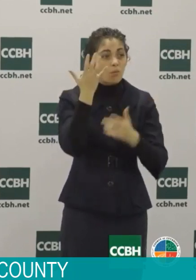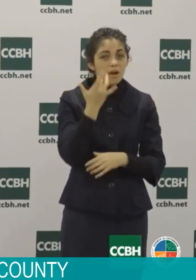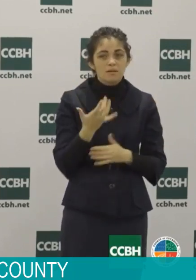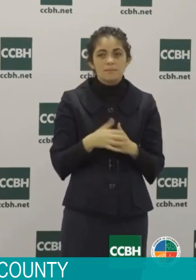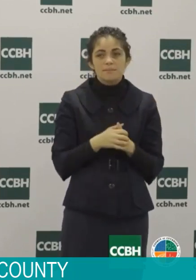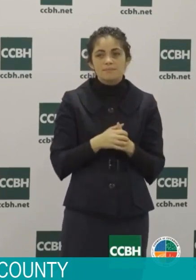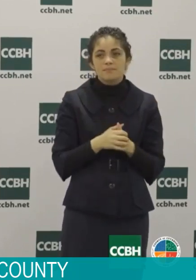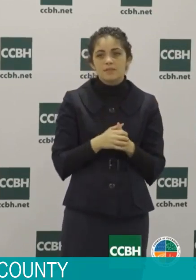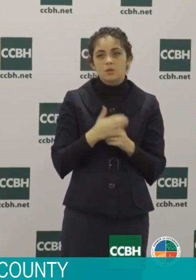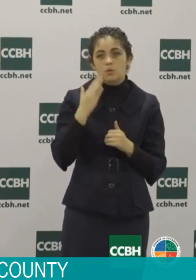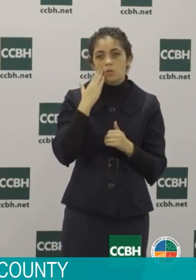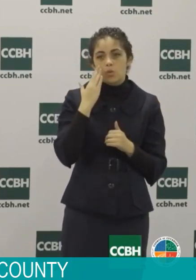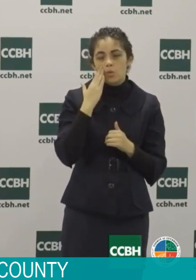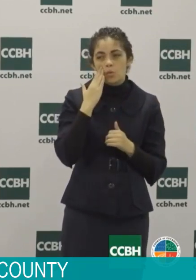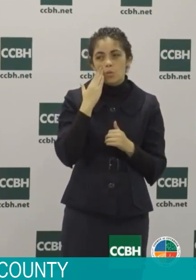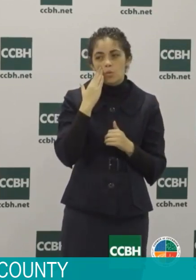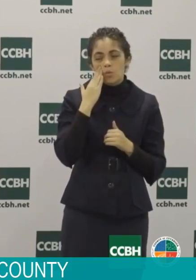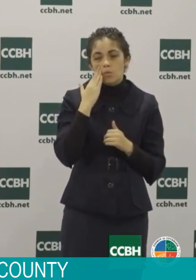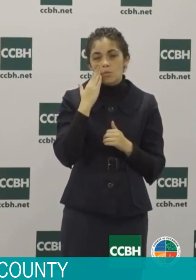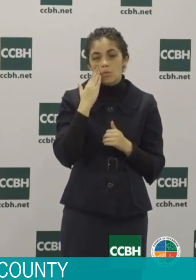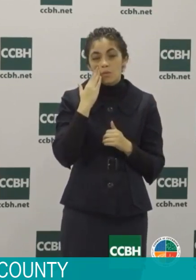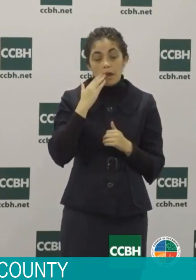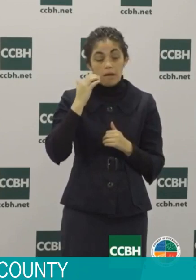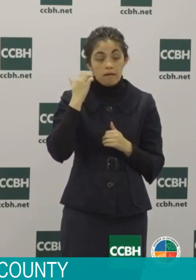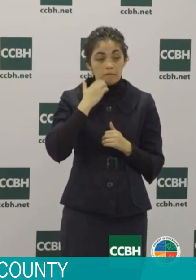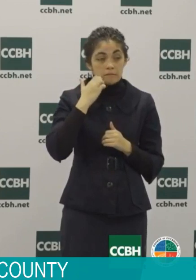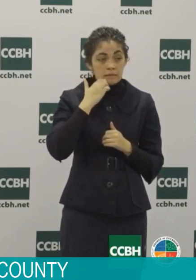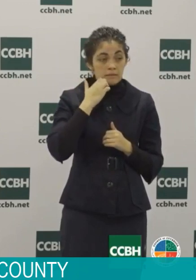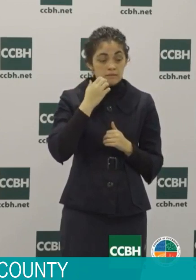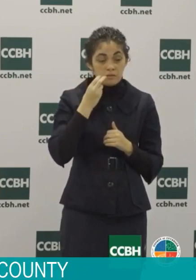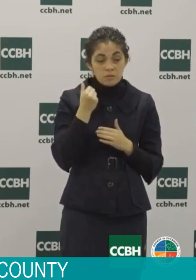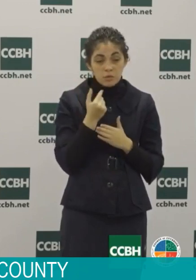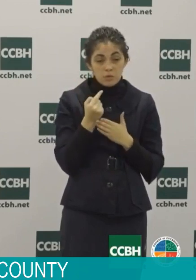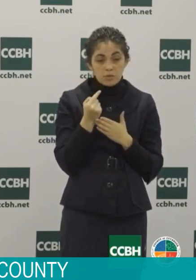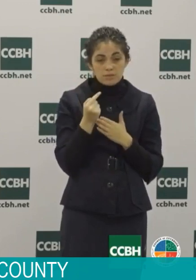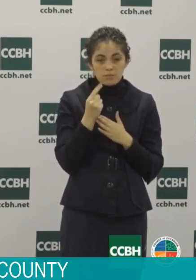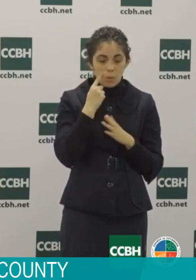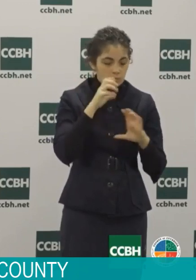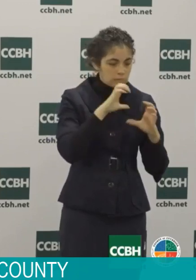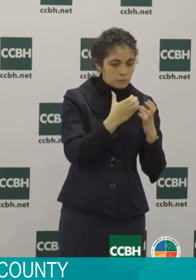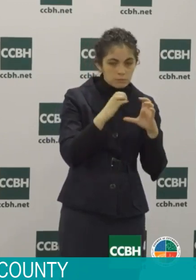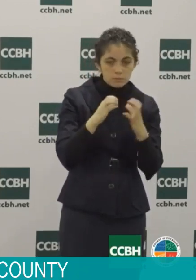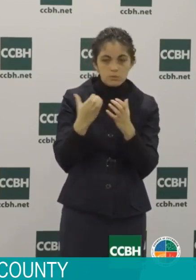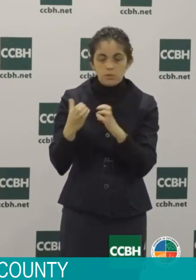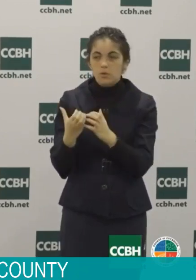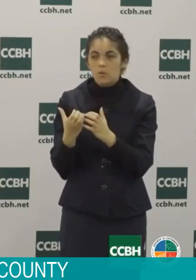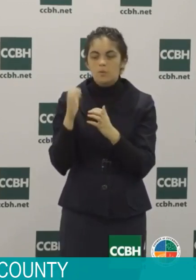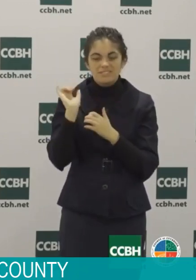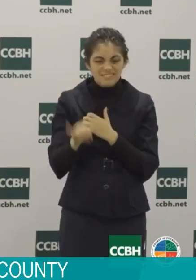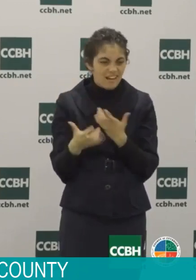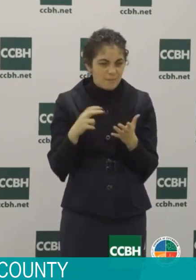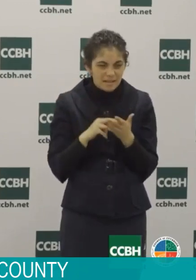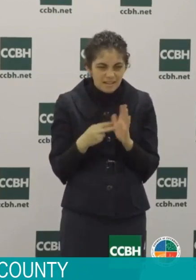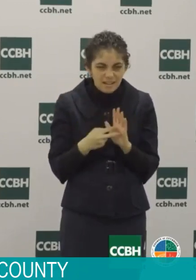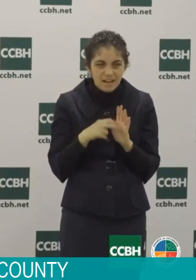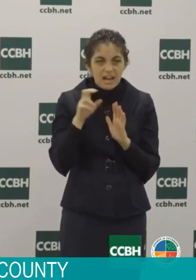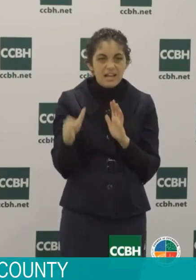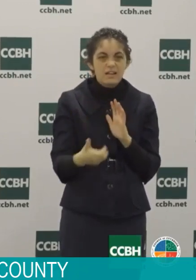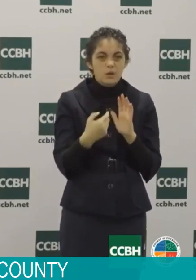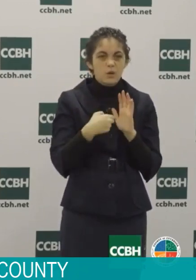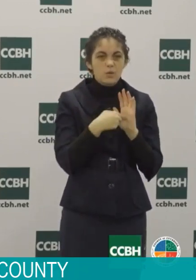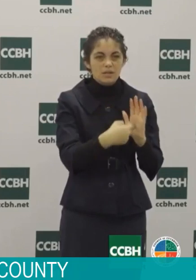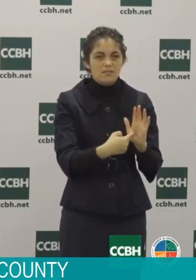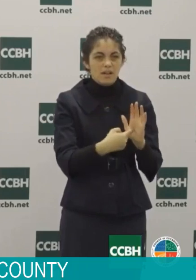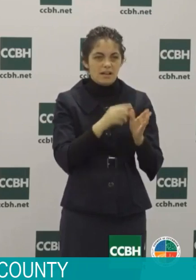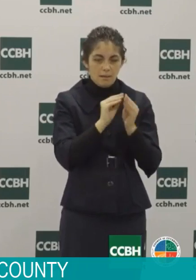You've all heard me talk at nearly every press conference for the last few weeks about clusters. What clusters are is anytime we identify